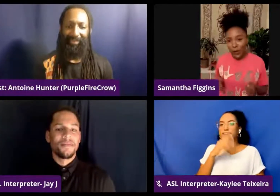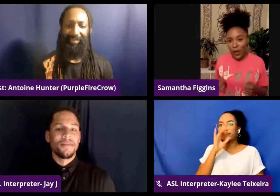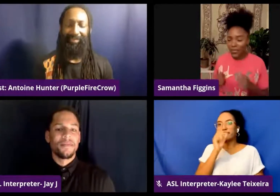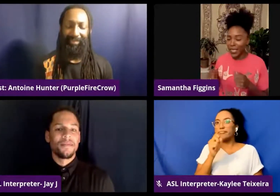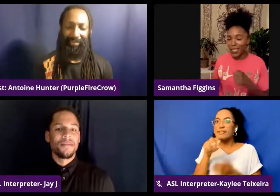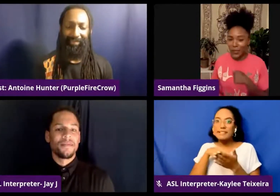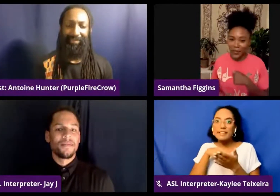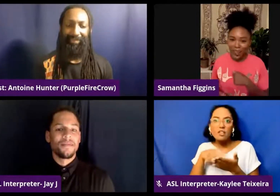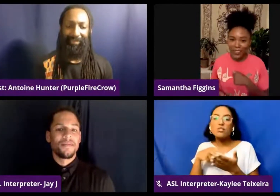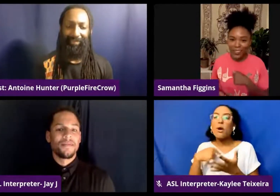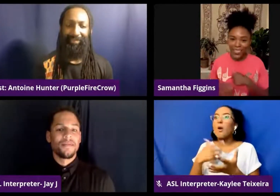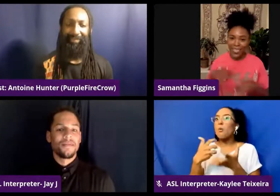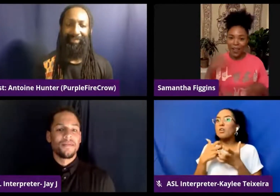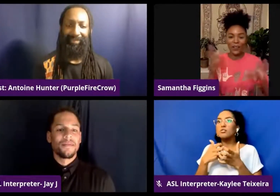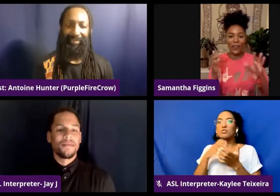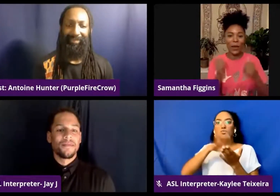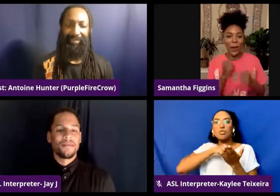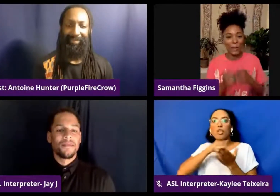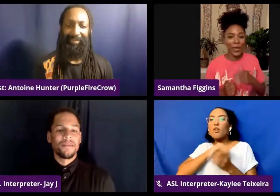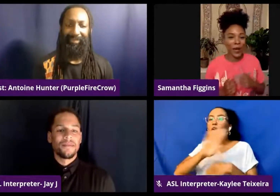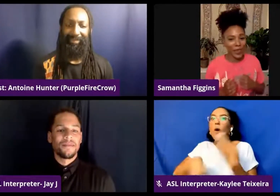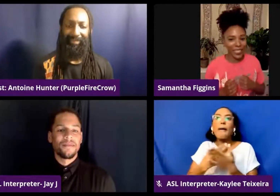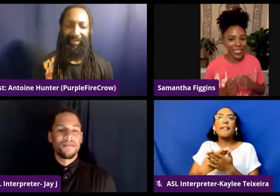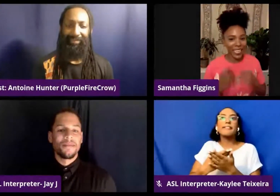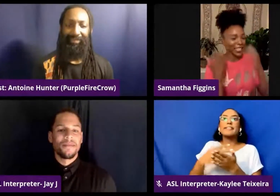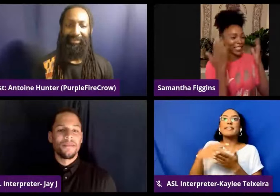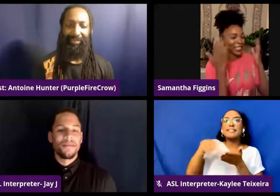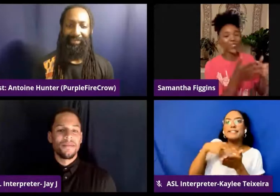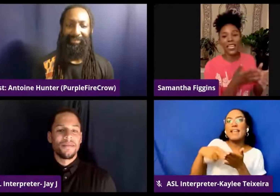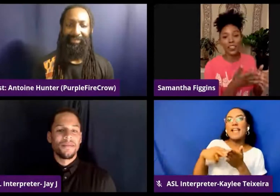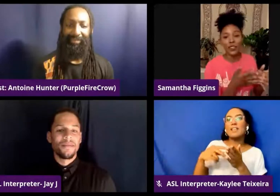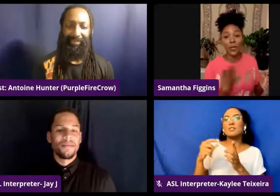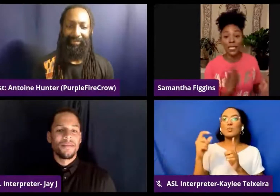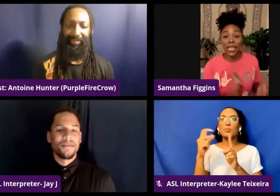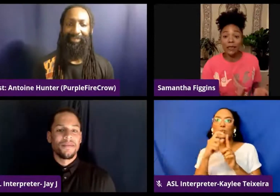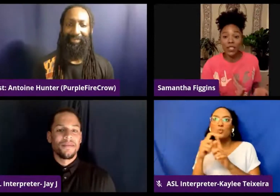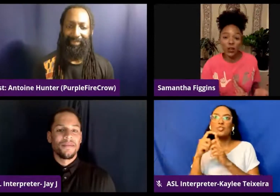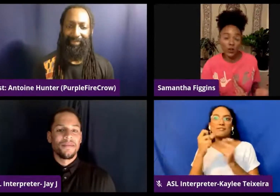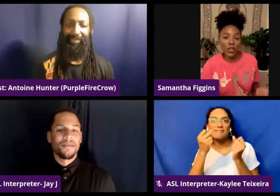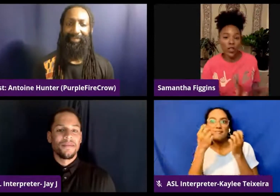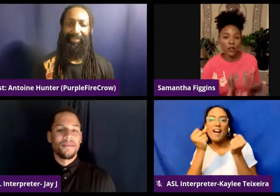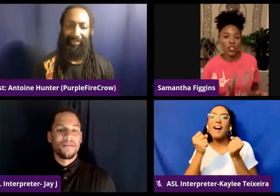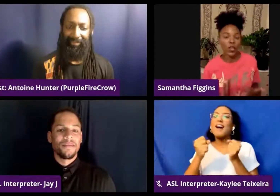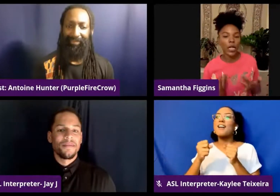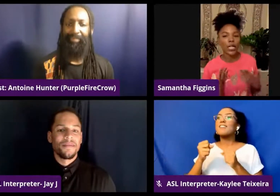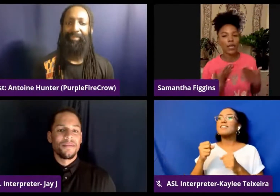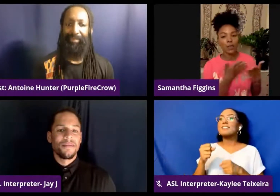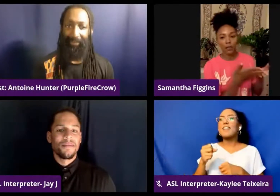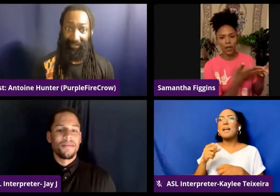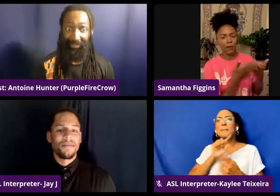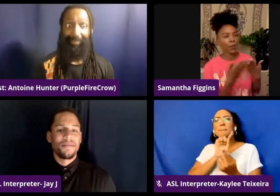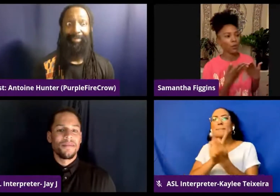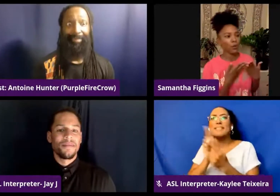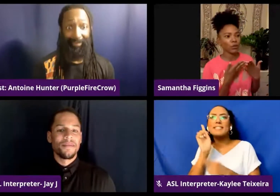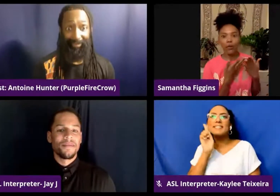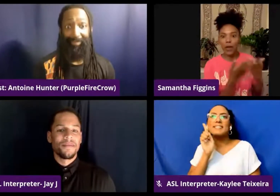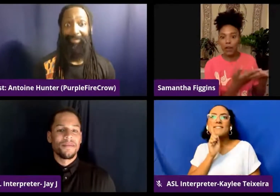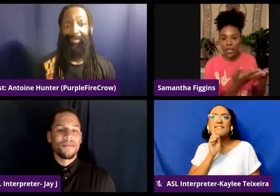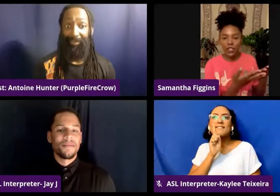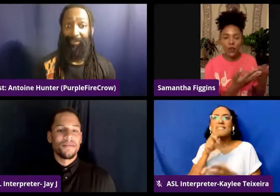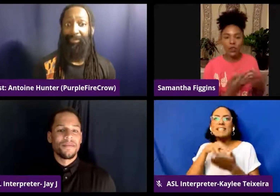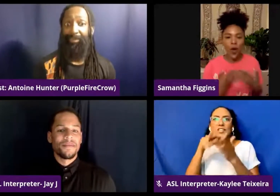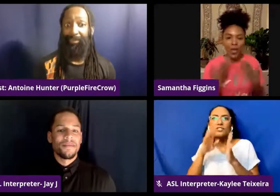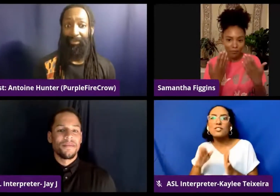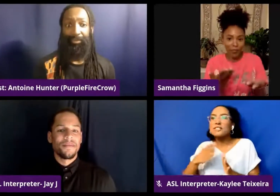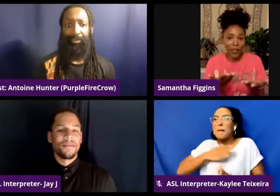I want to learn all the dance terminology. I want to meet all the deaf dancers because that's my story. That's my journey. I need people who